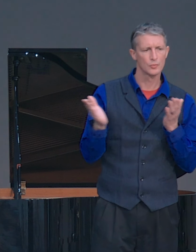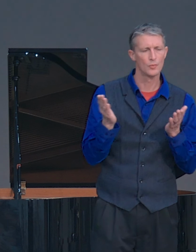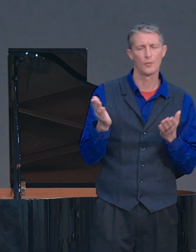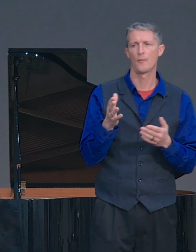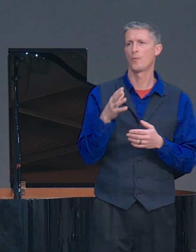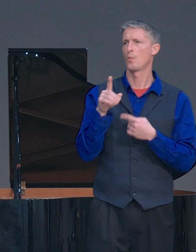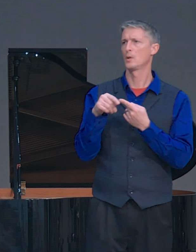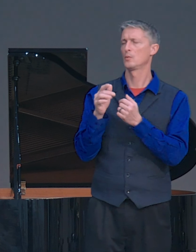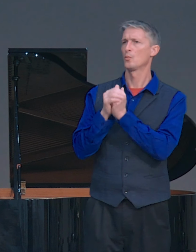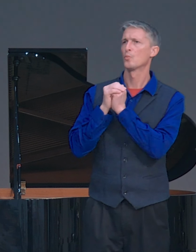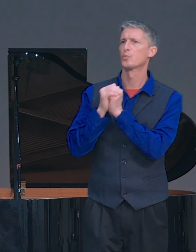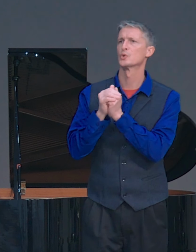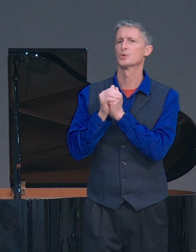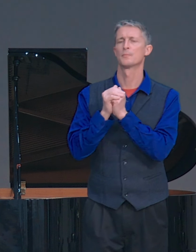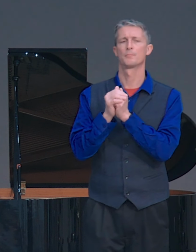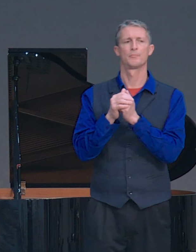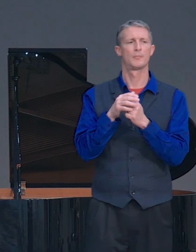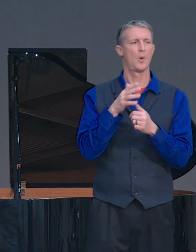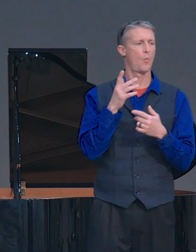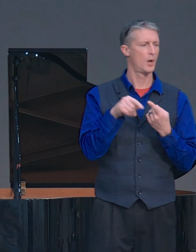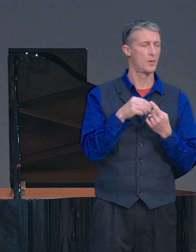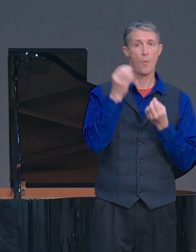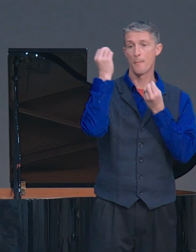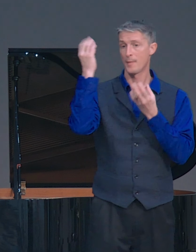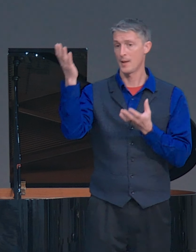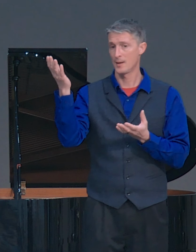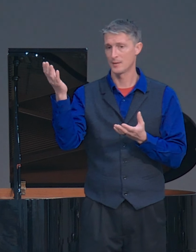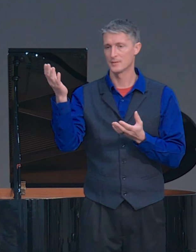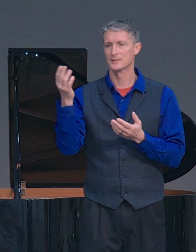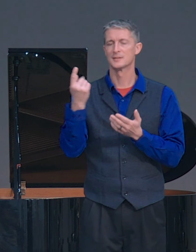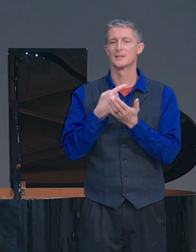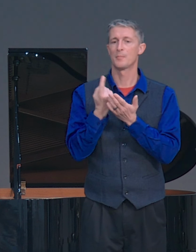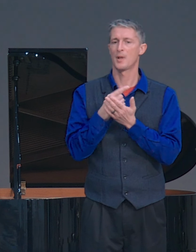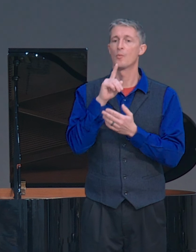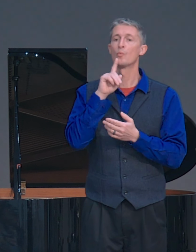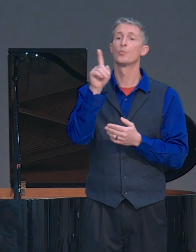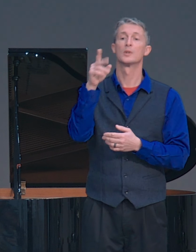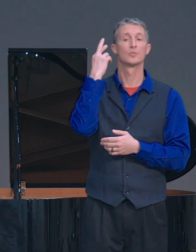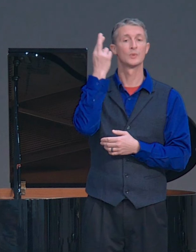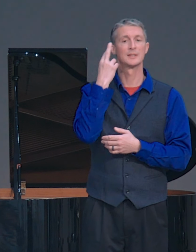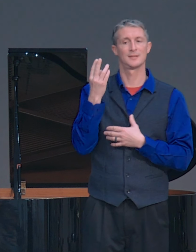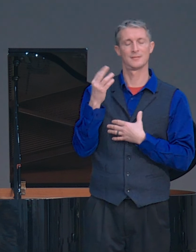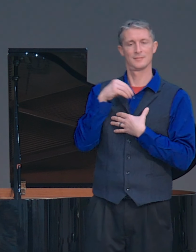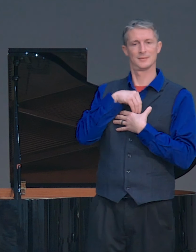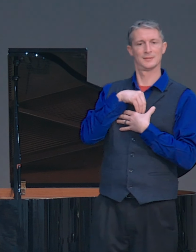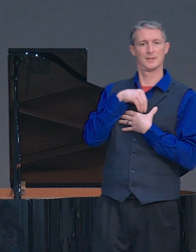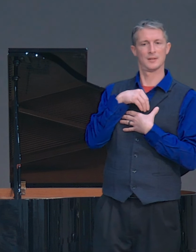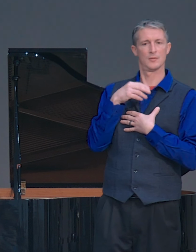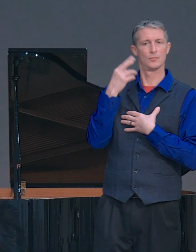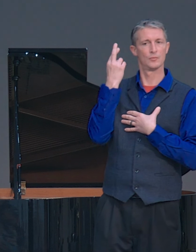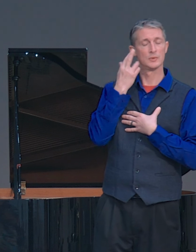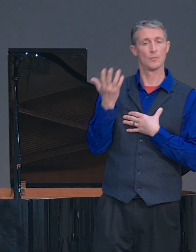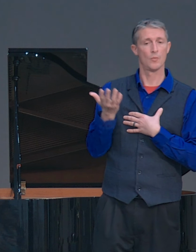worship, and our obedience to God are not motivated by a love for God and for